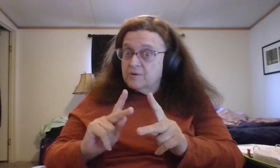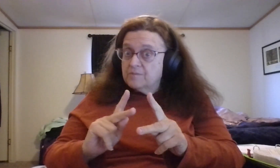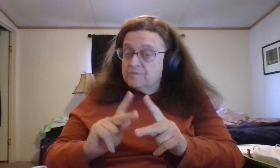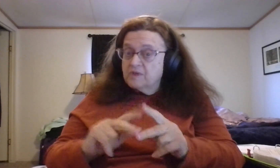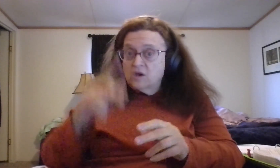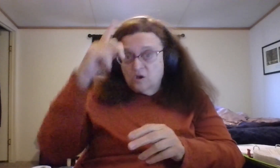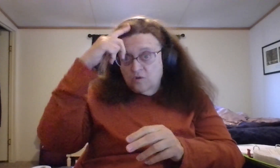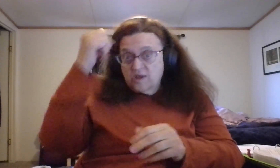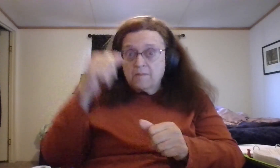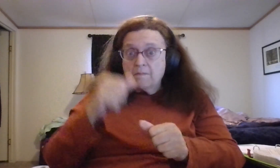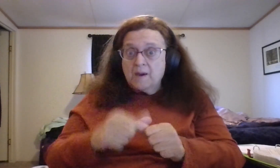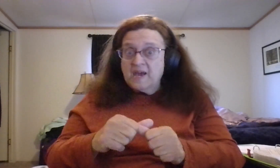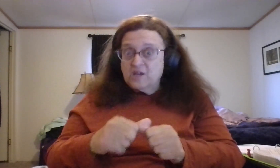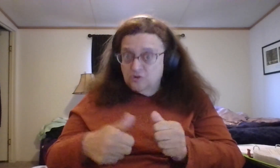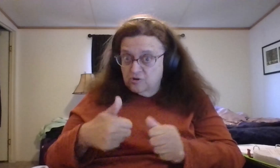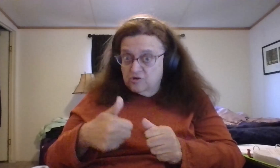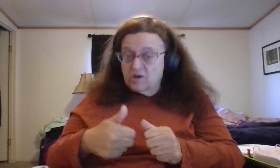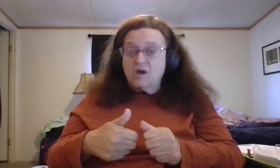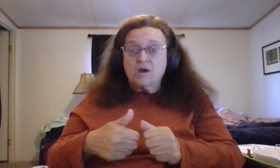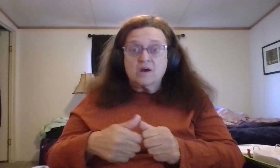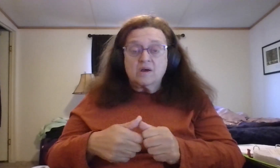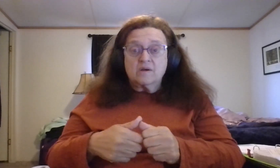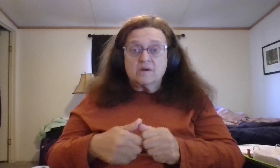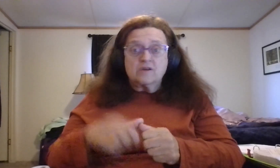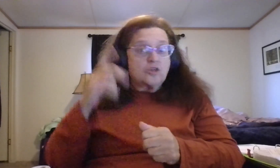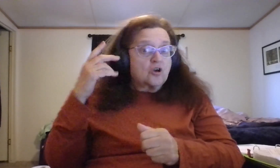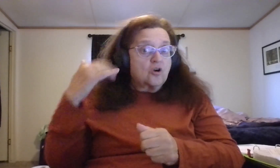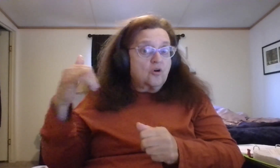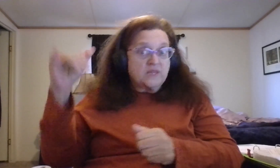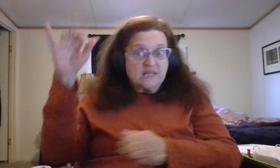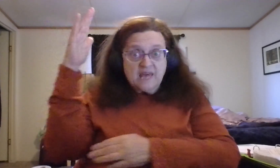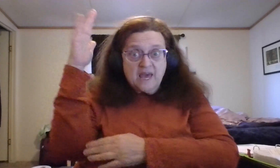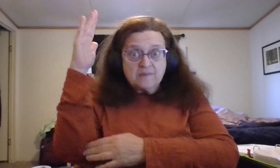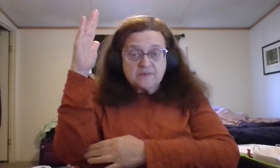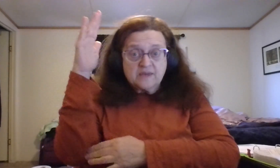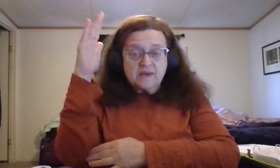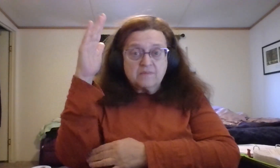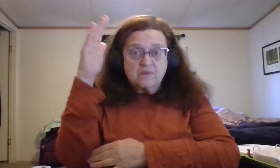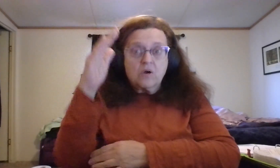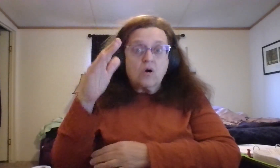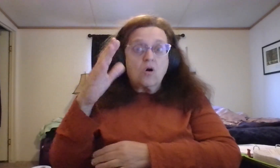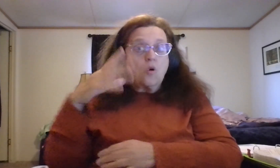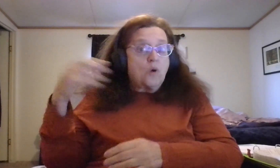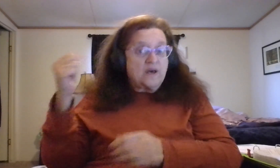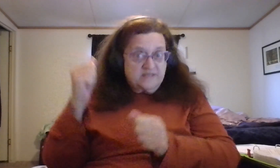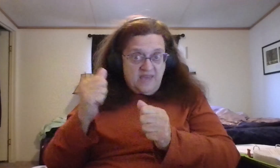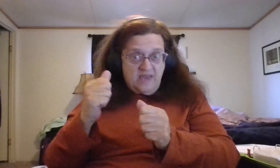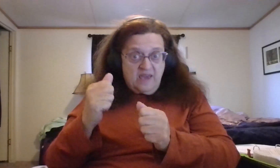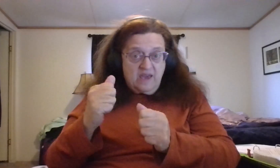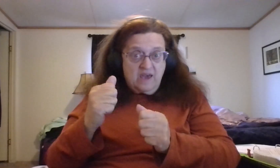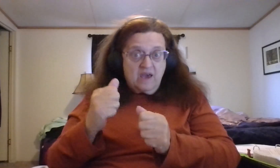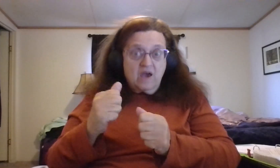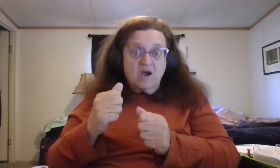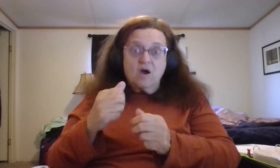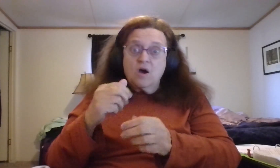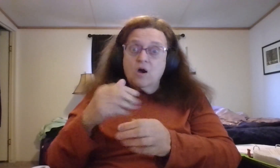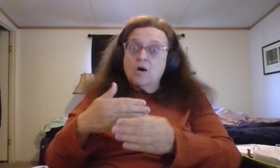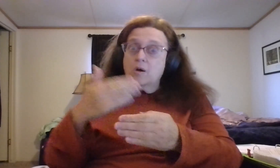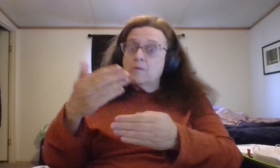Reminder. The golden lampstand was a foreshadowing of Jesus